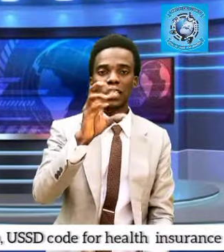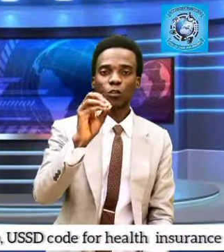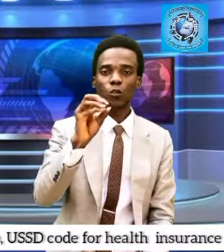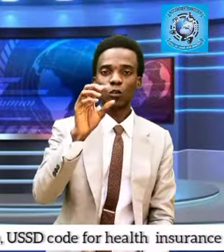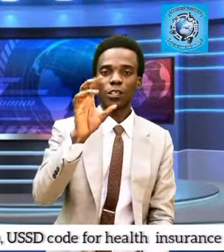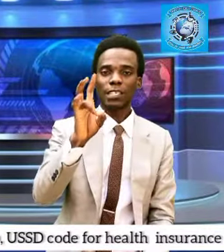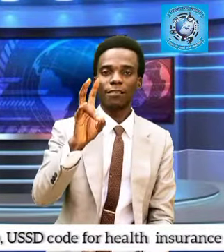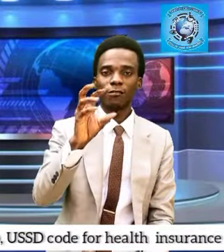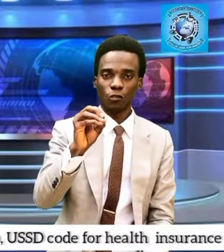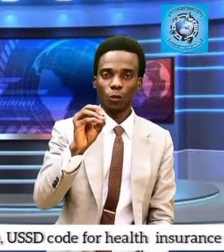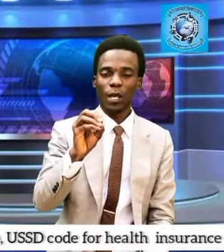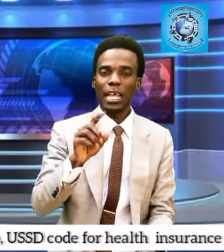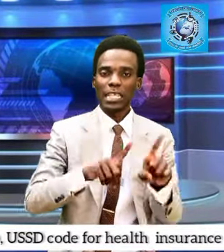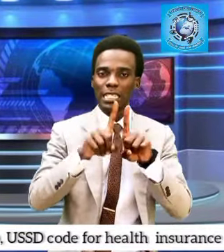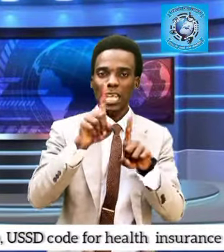*6070